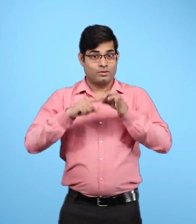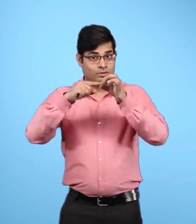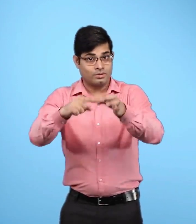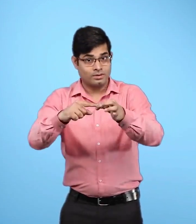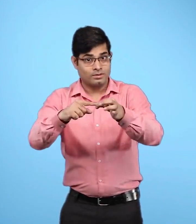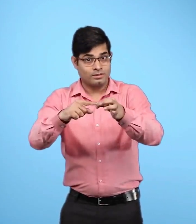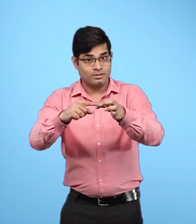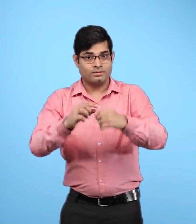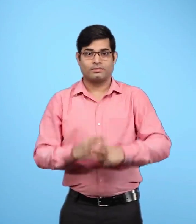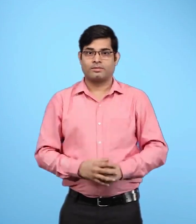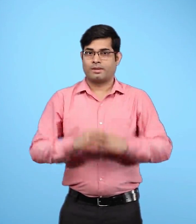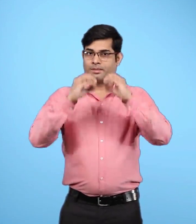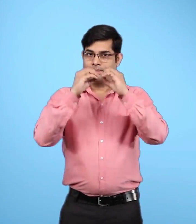Question B.